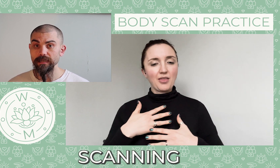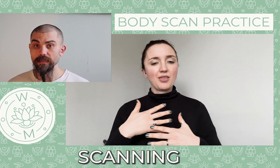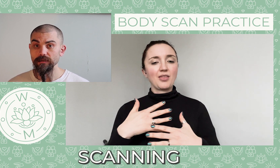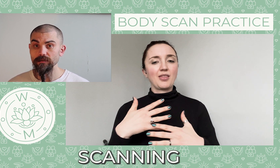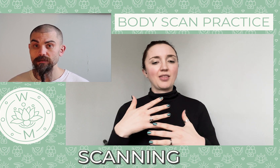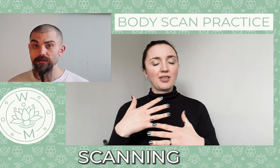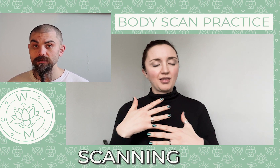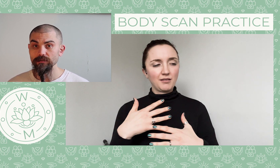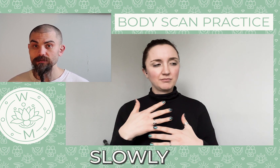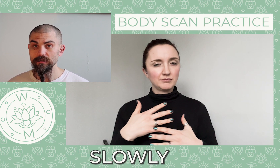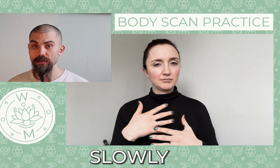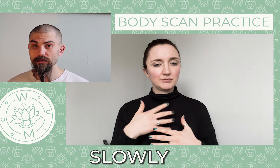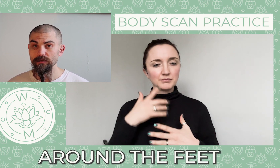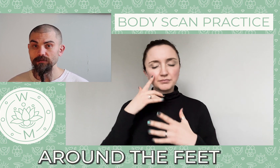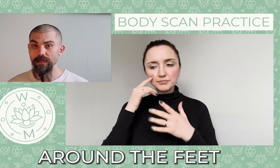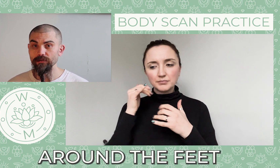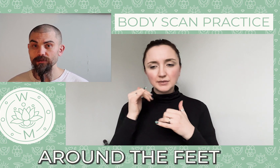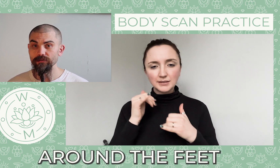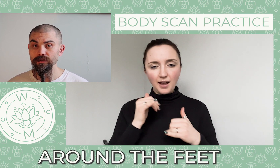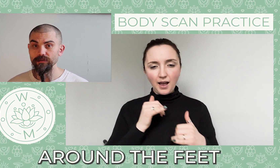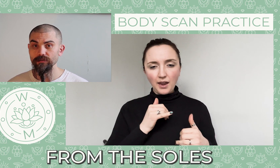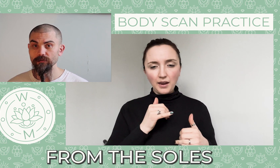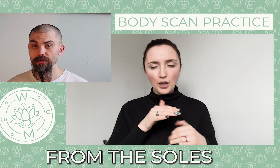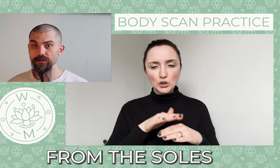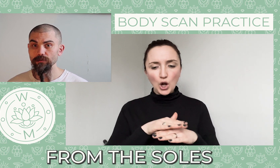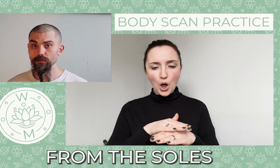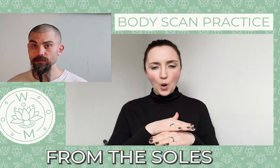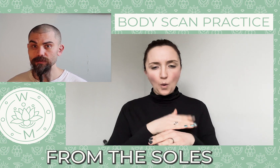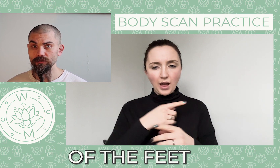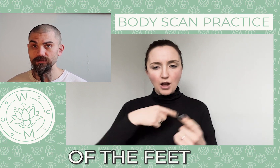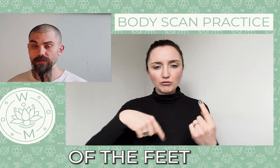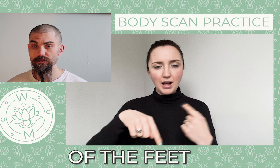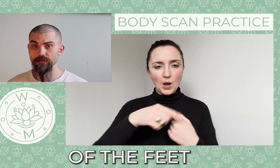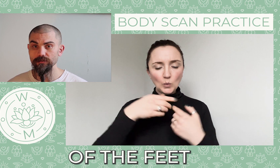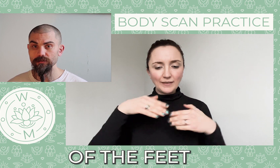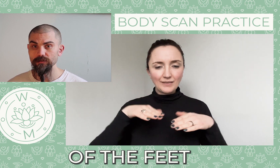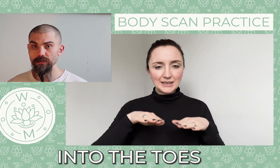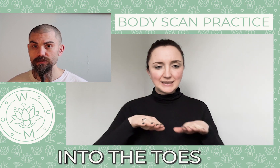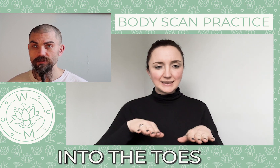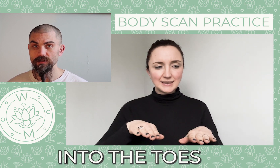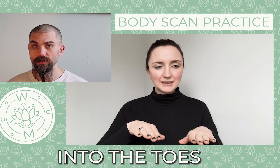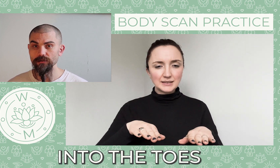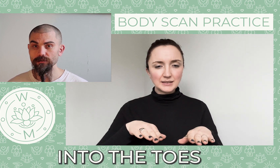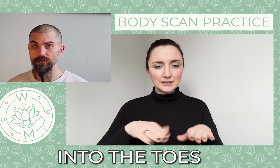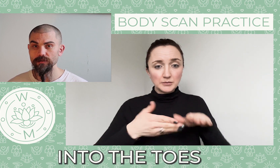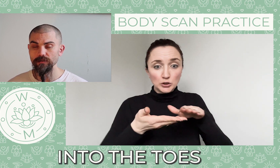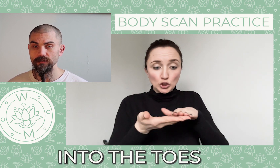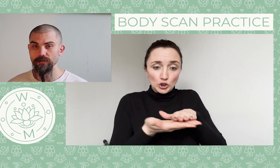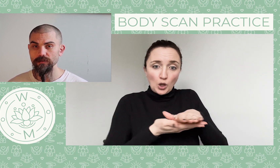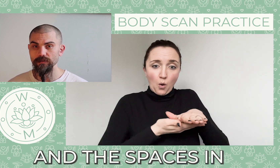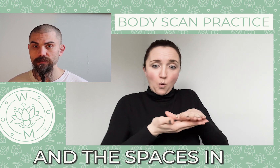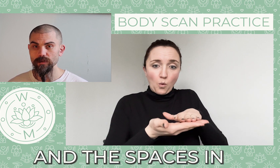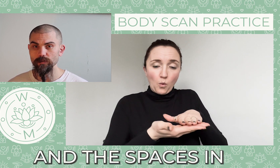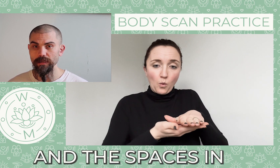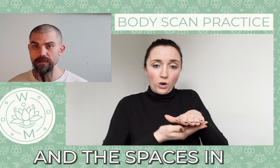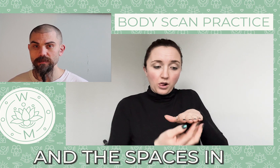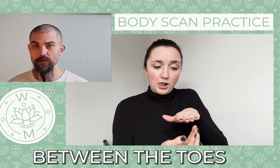scanning slowly around the feet, from the soles of the feet into the toes and the spaces in between